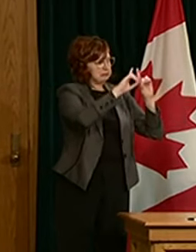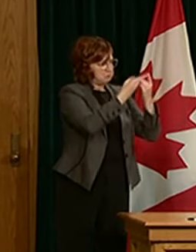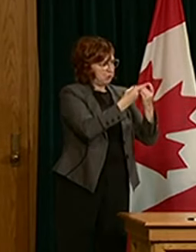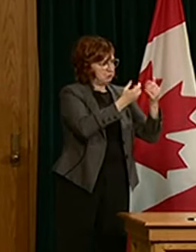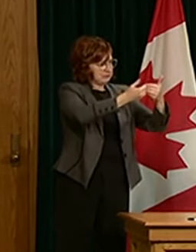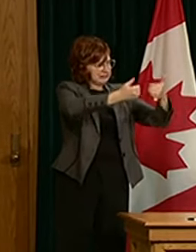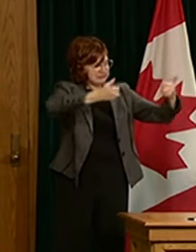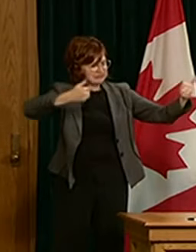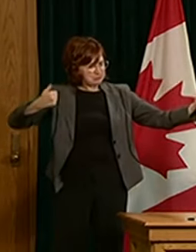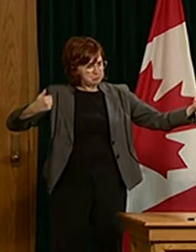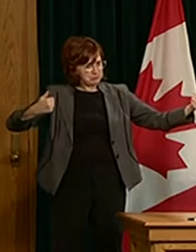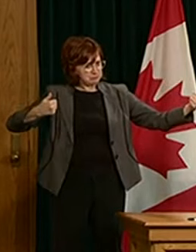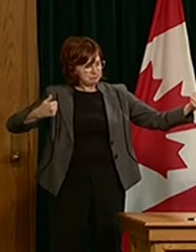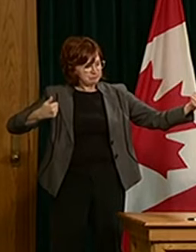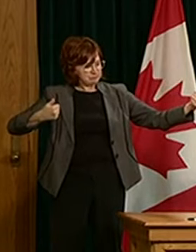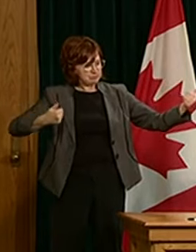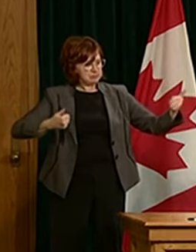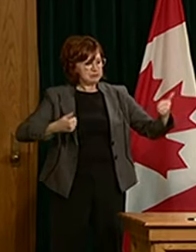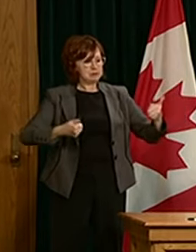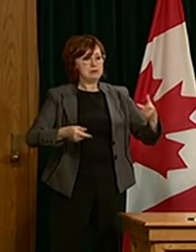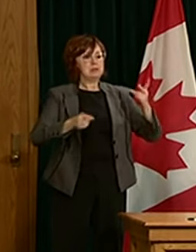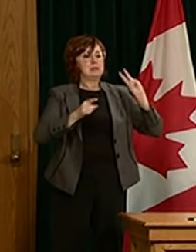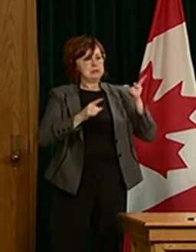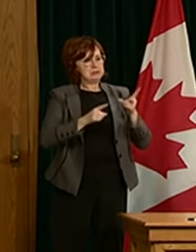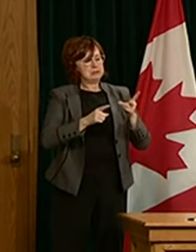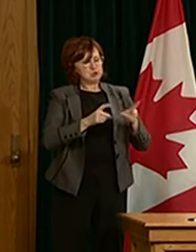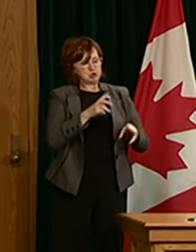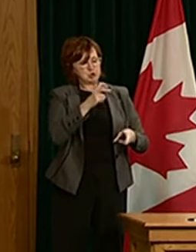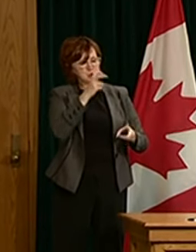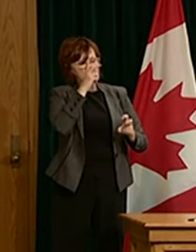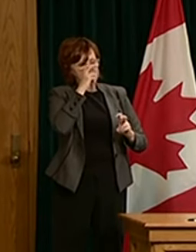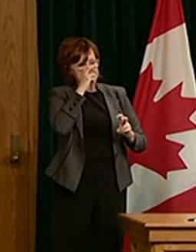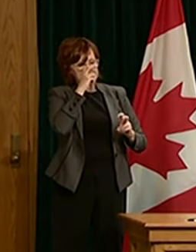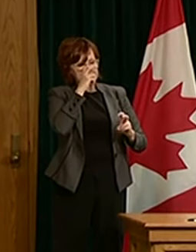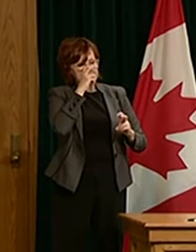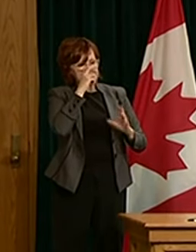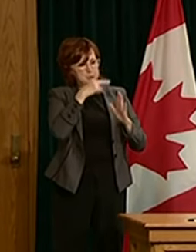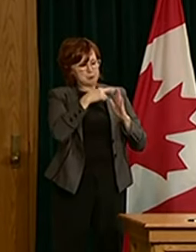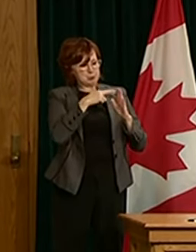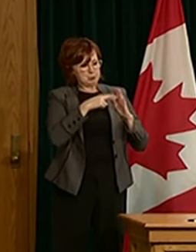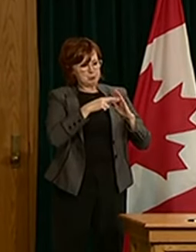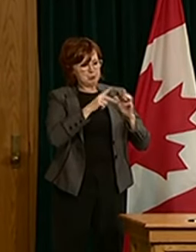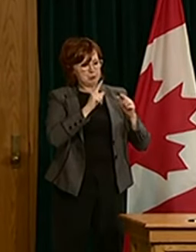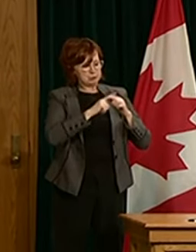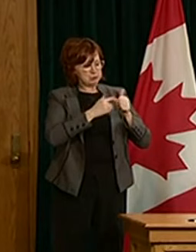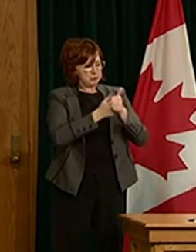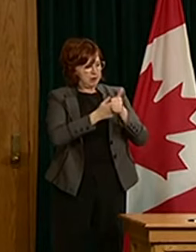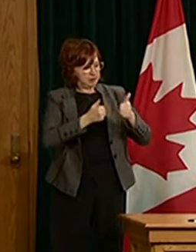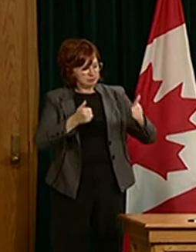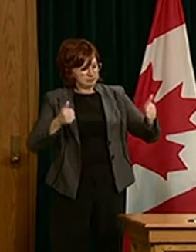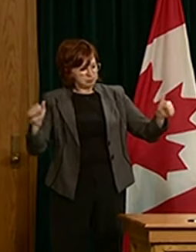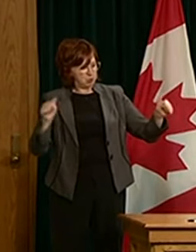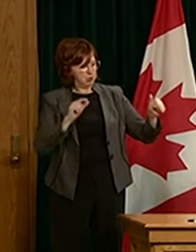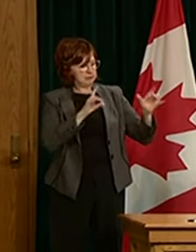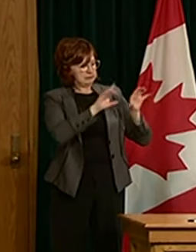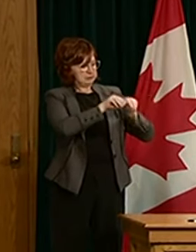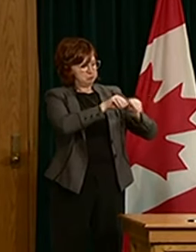patient populations, and stringent infection prevention and control standards will be applied in doing that to ensure safety.